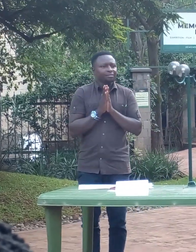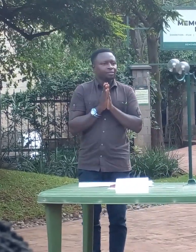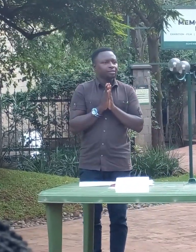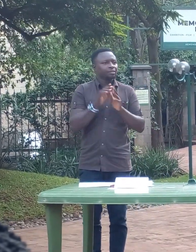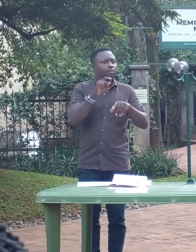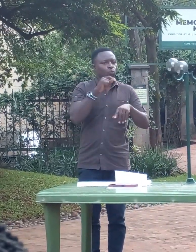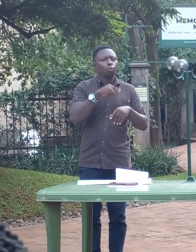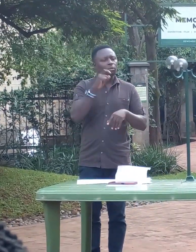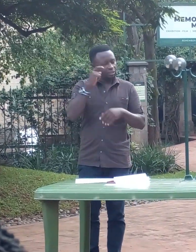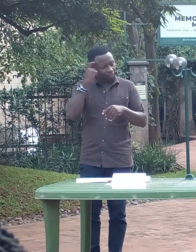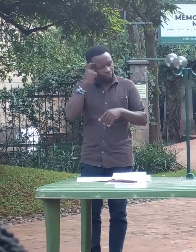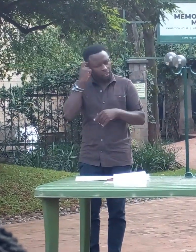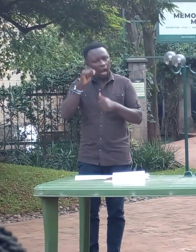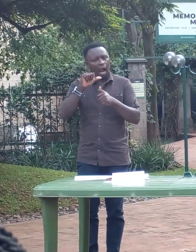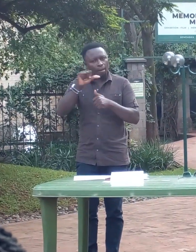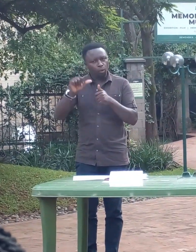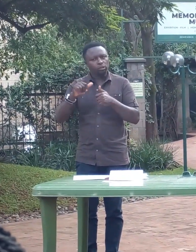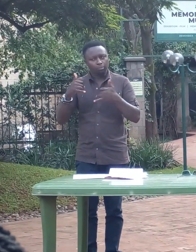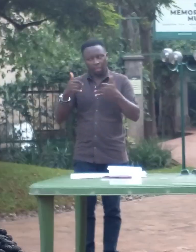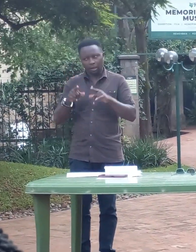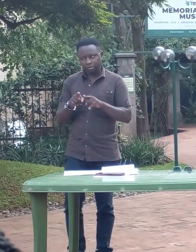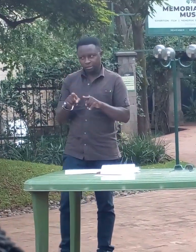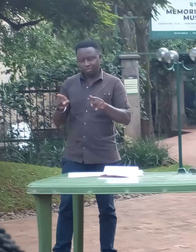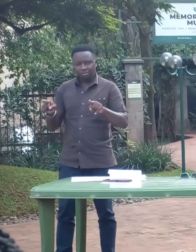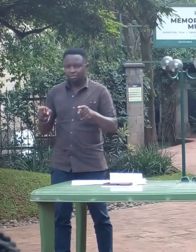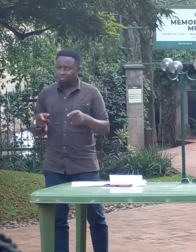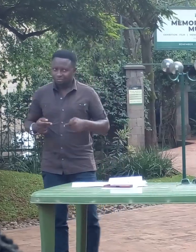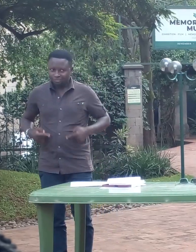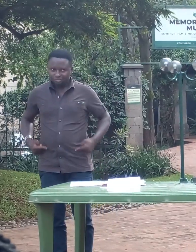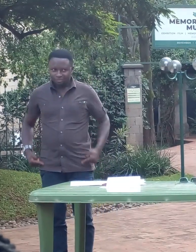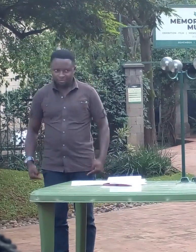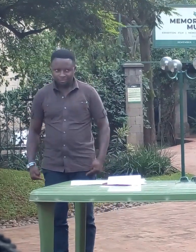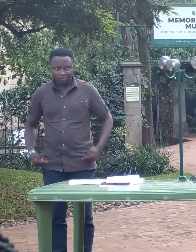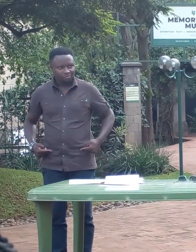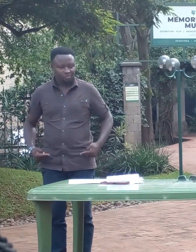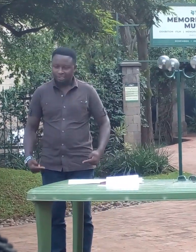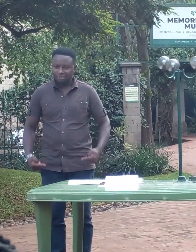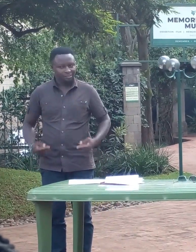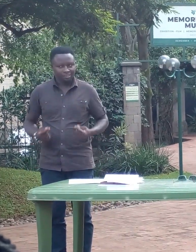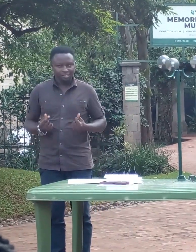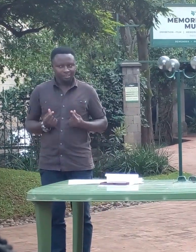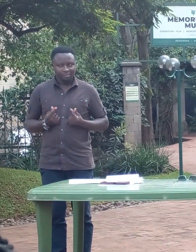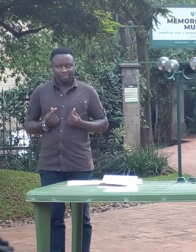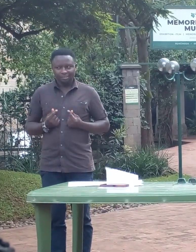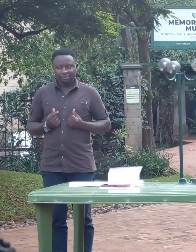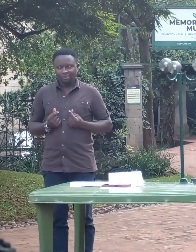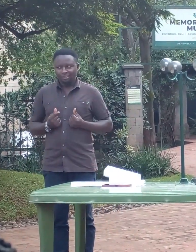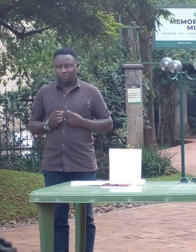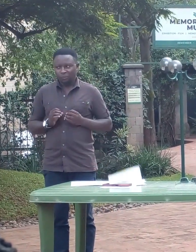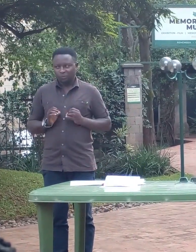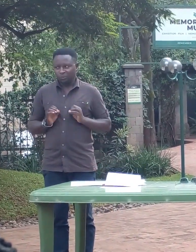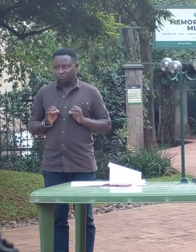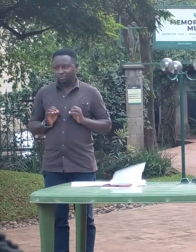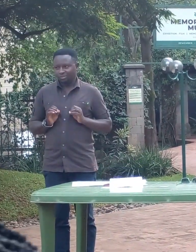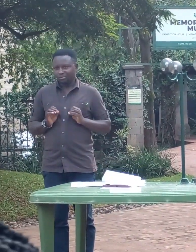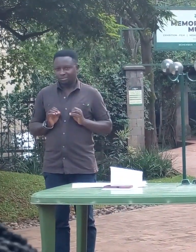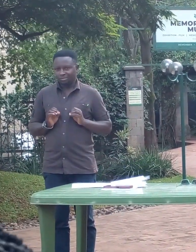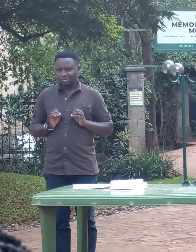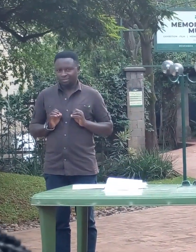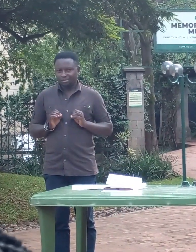to the coach and the referees. So think about the players who are really putting in the work. It's not about the money, but